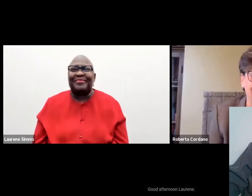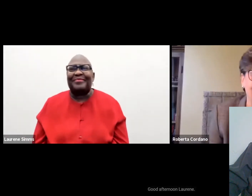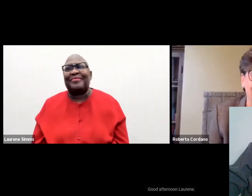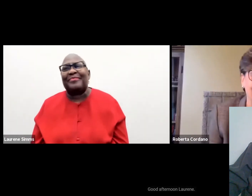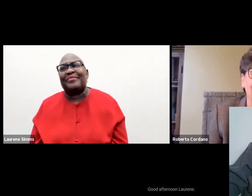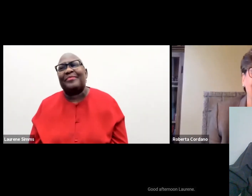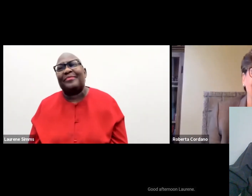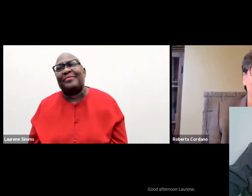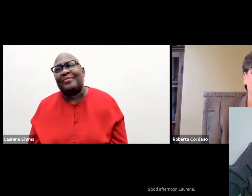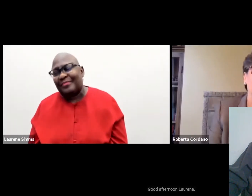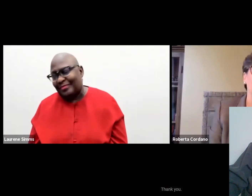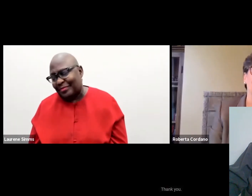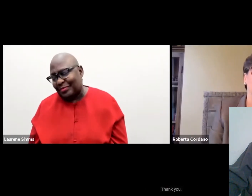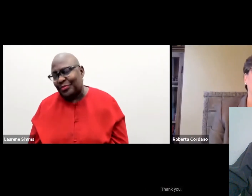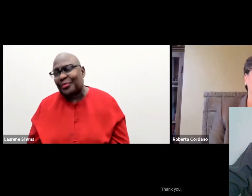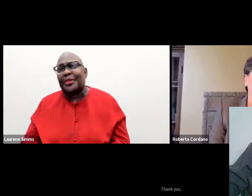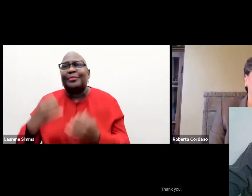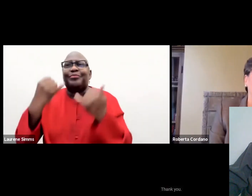Thank you. Hello. Hi.